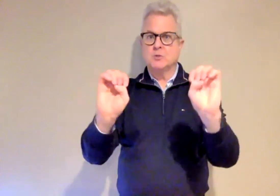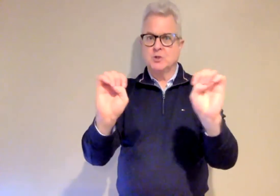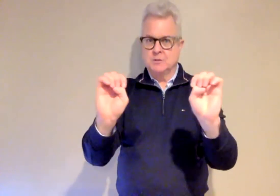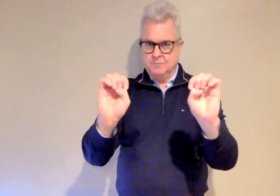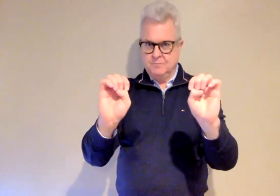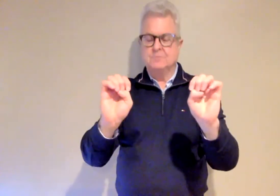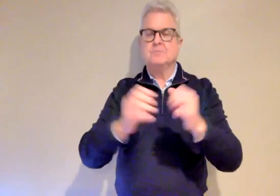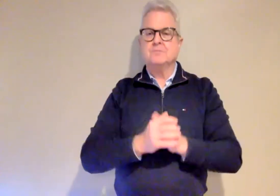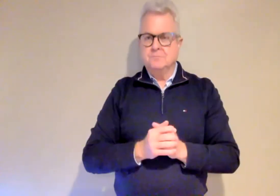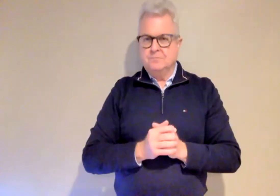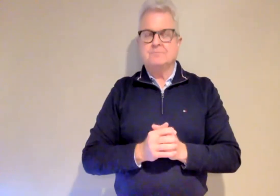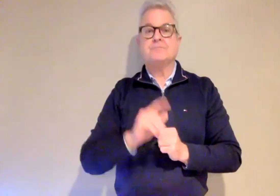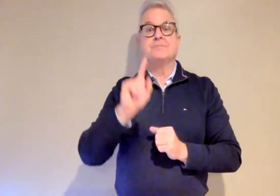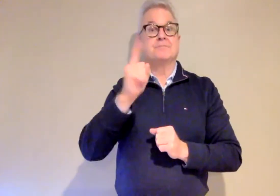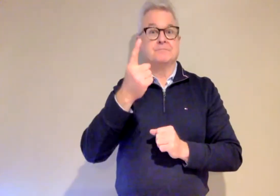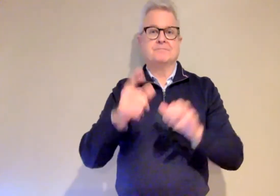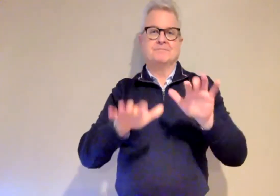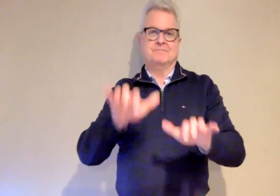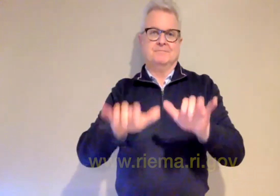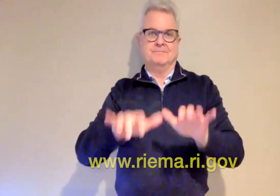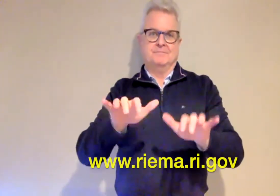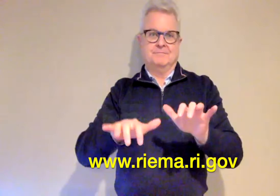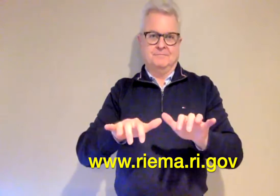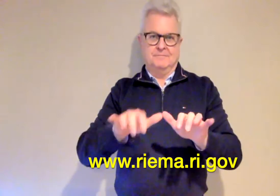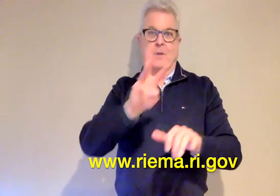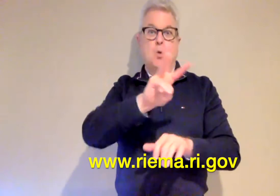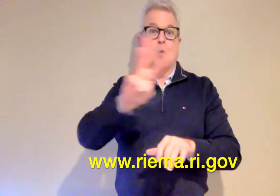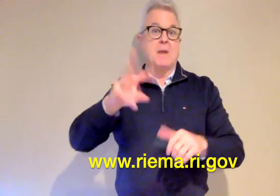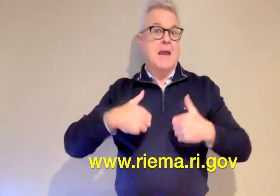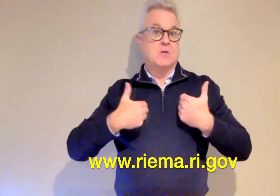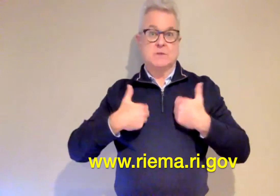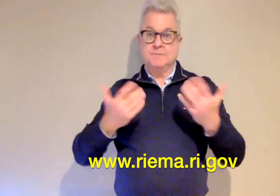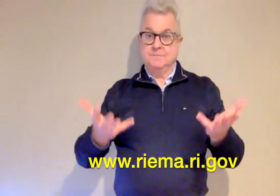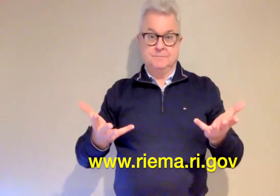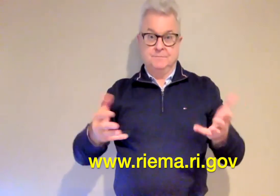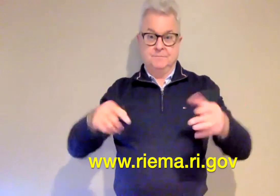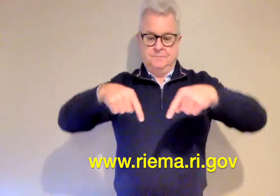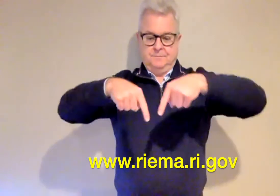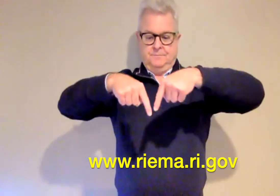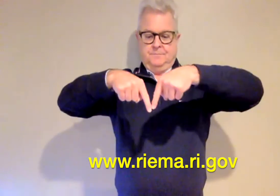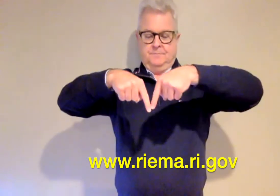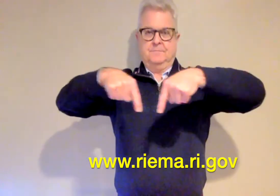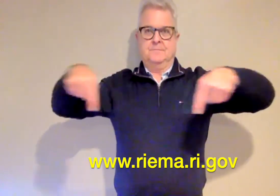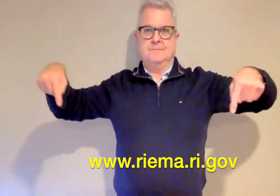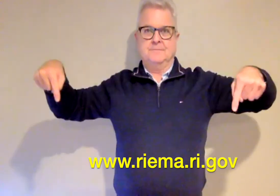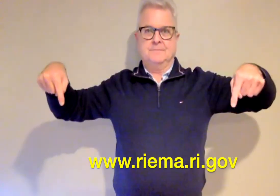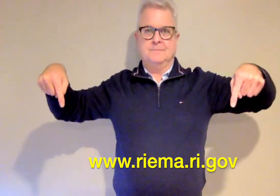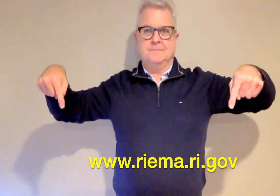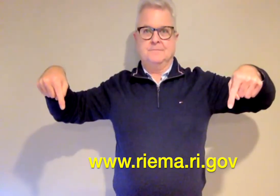related to the weather during these emergency situations. So the first website that you would log into is